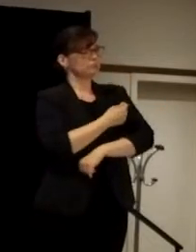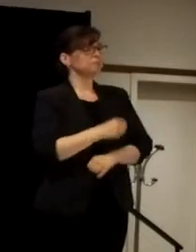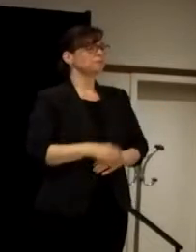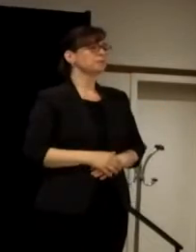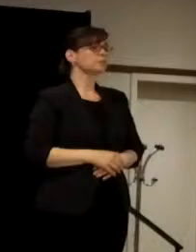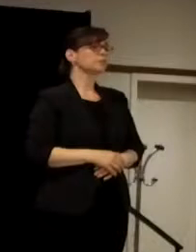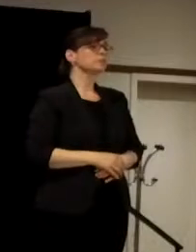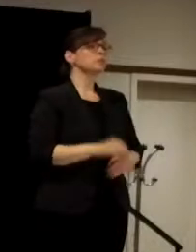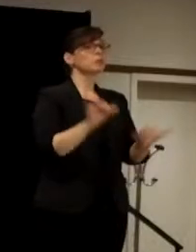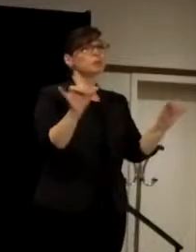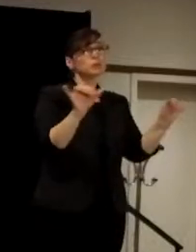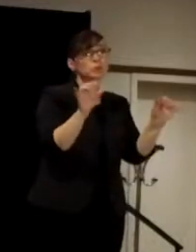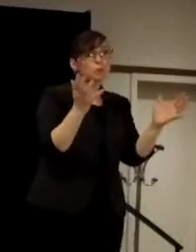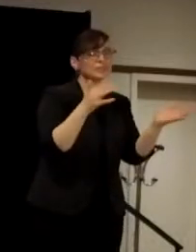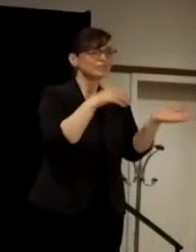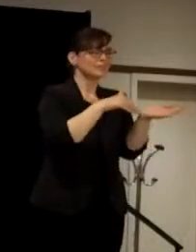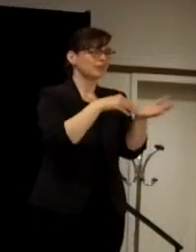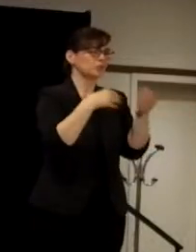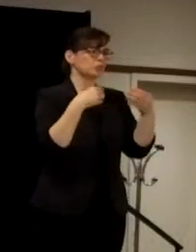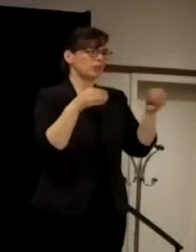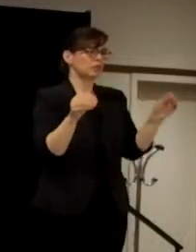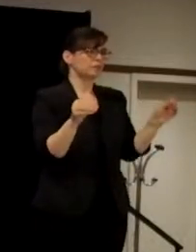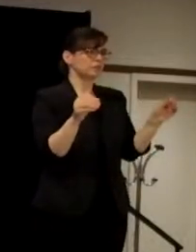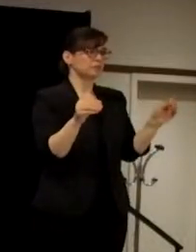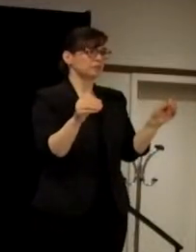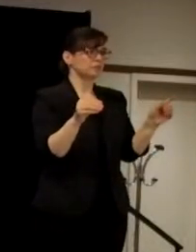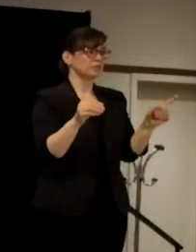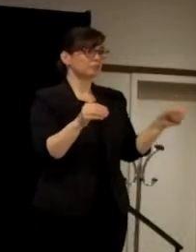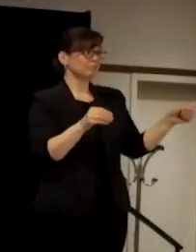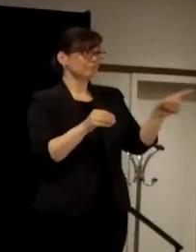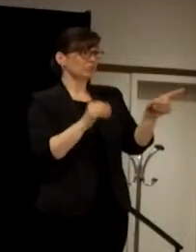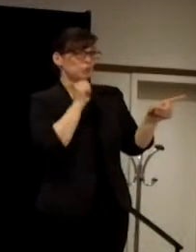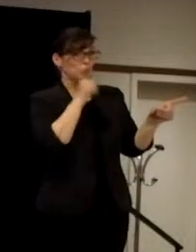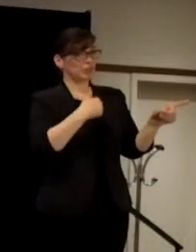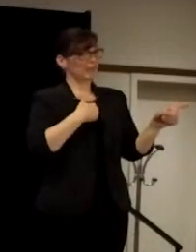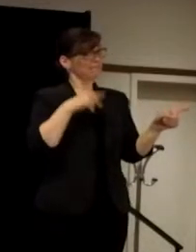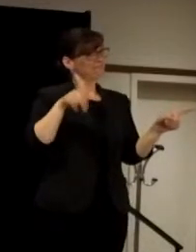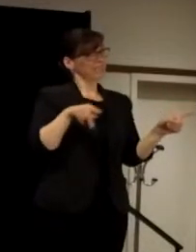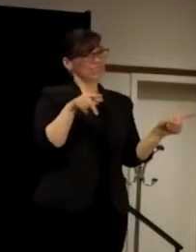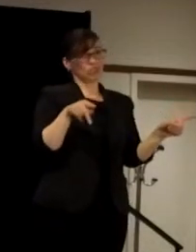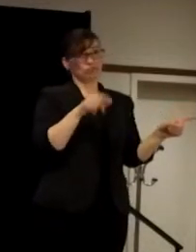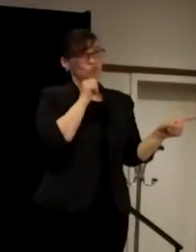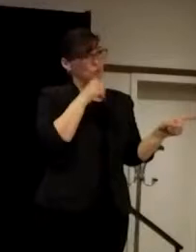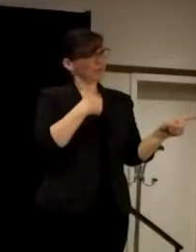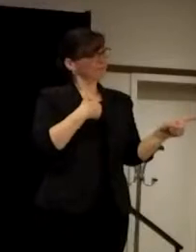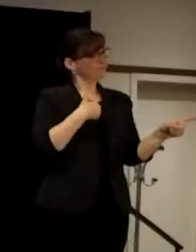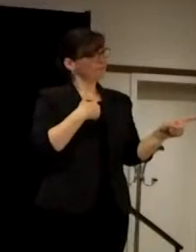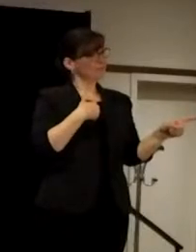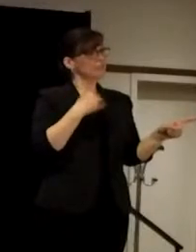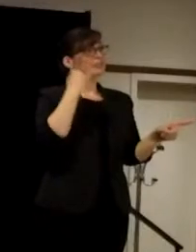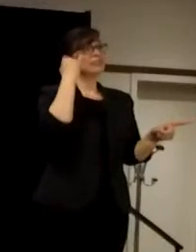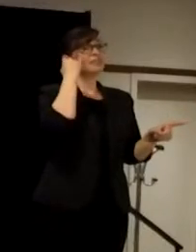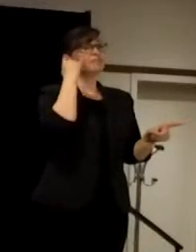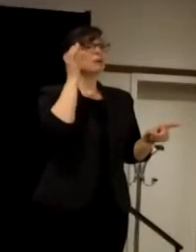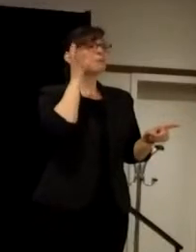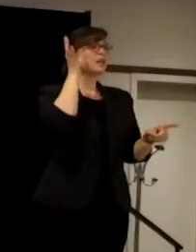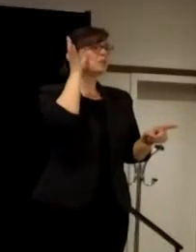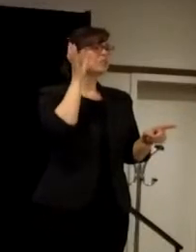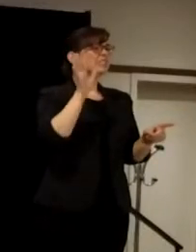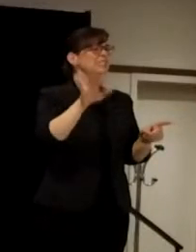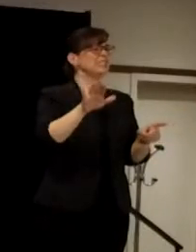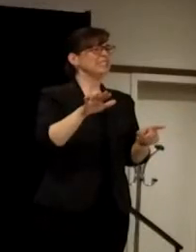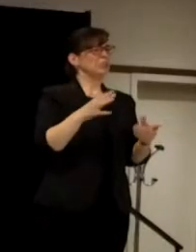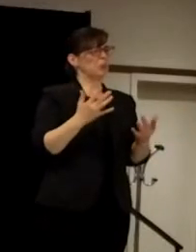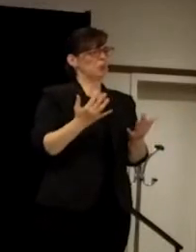offices right now don't have Pfizer. So if parents or saying I'll want to wait for my doctor's office,